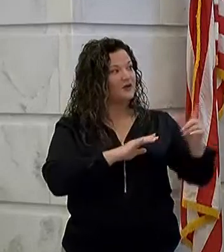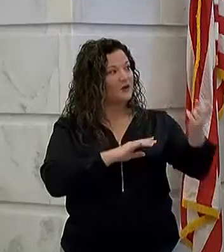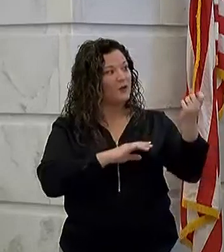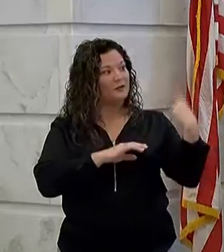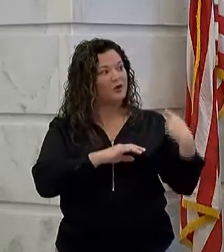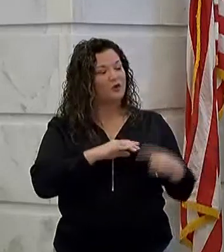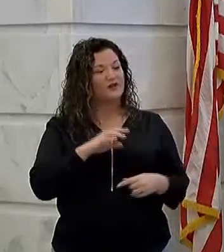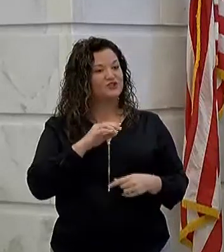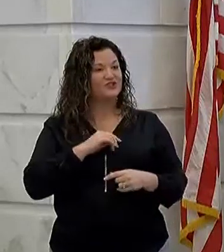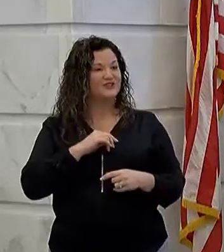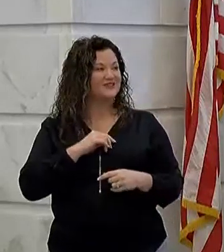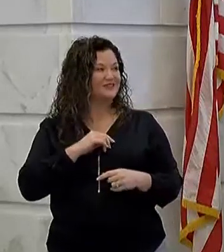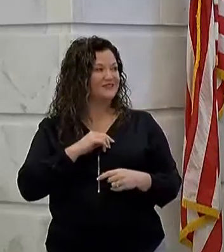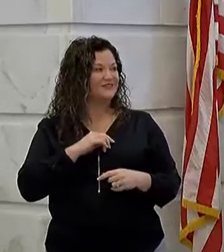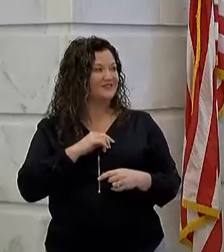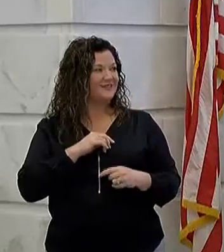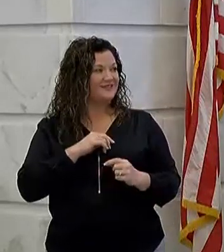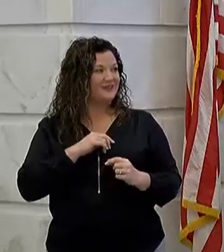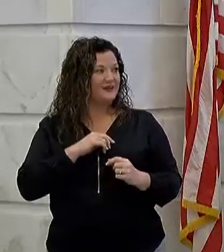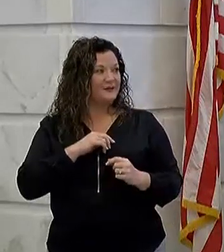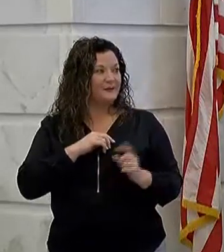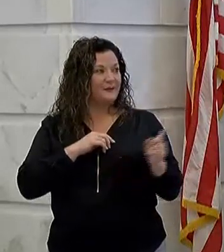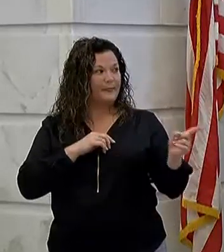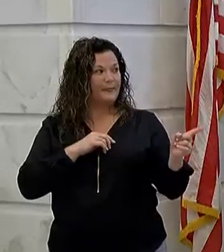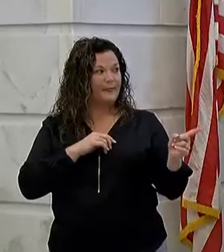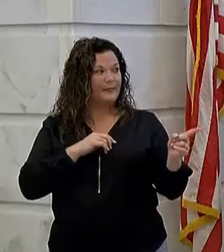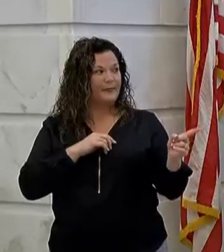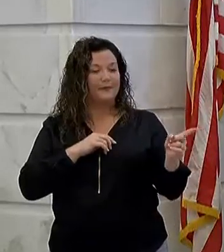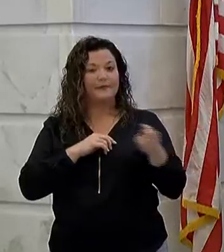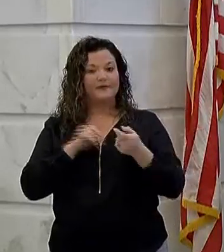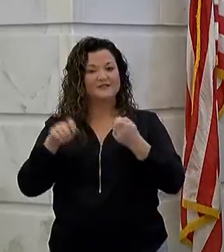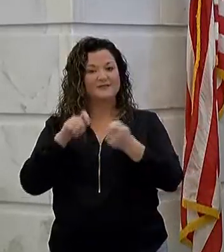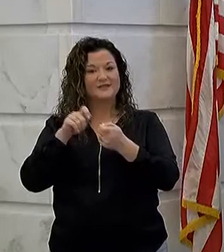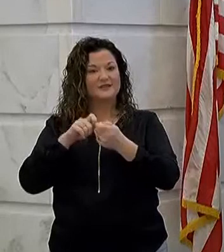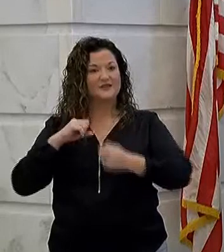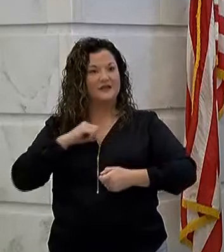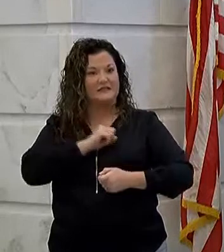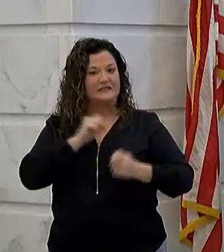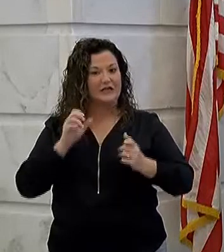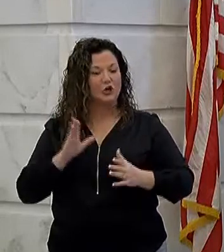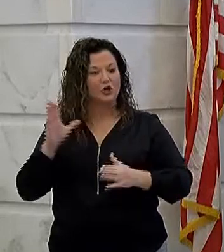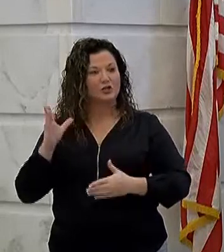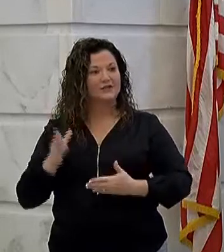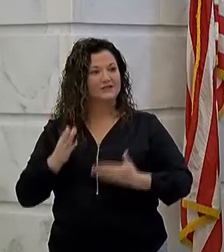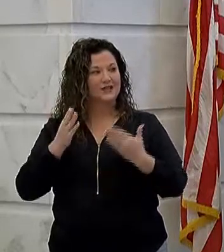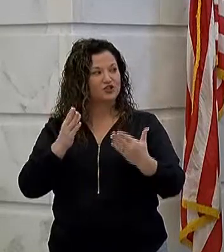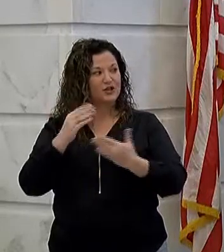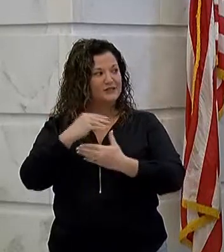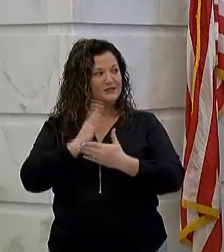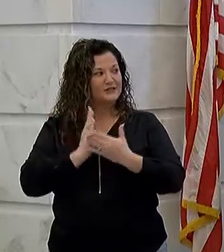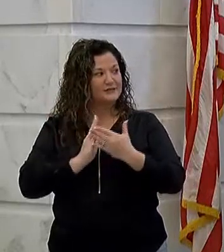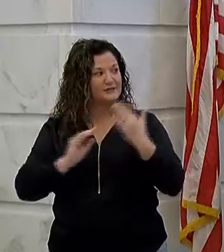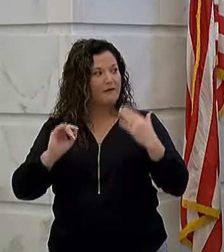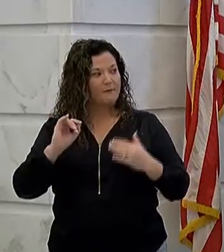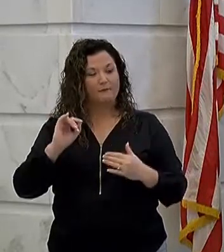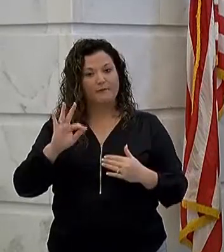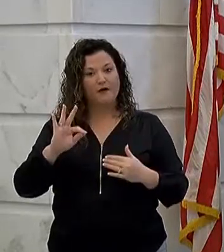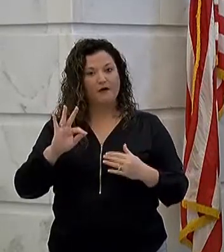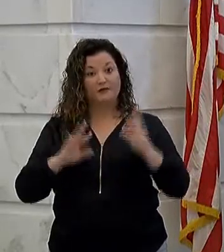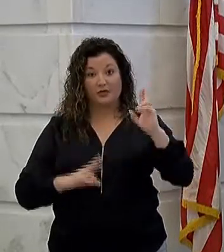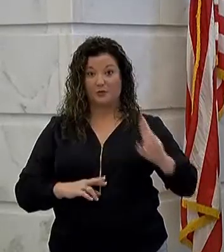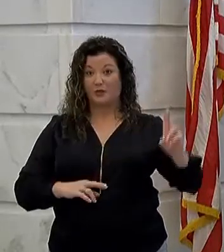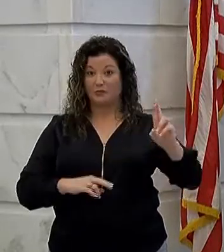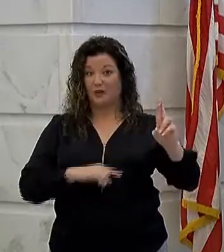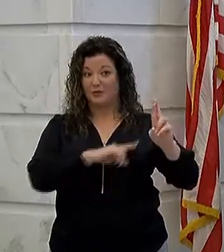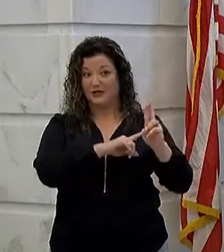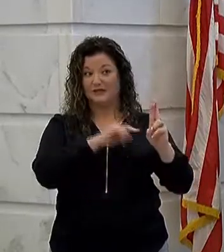Sure. If that's okay with you. Sure. A certain senator, suggested that some of the Republicans that